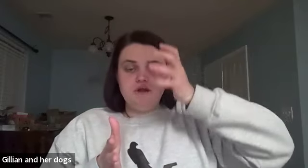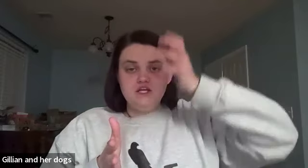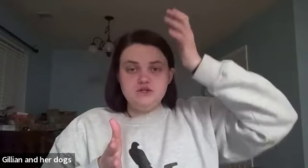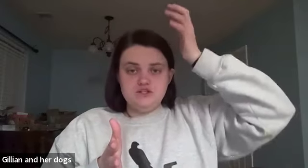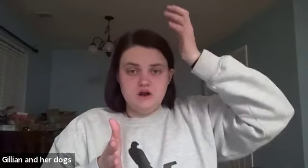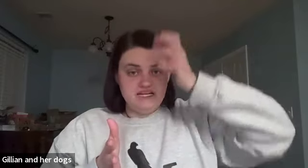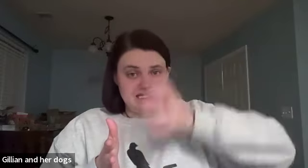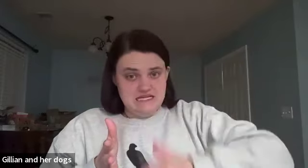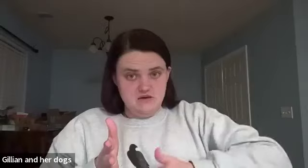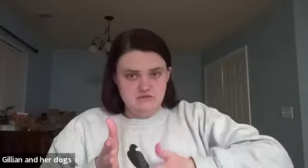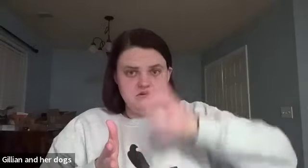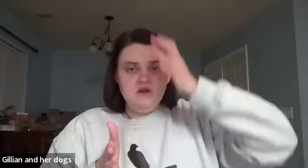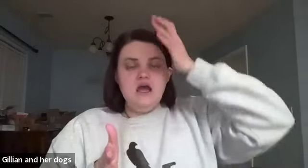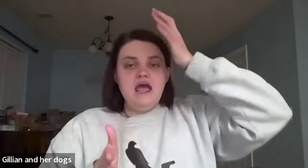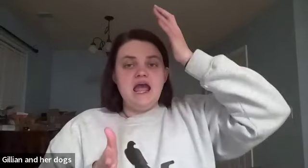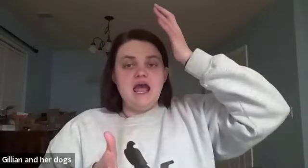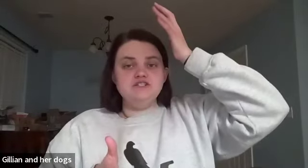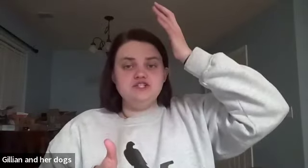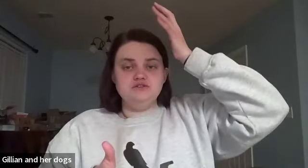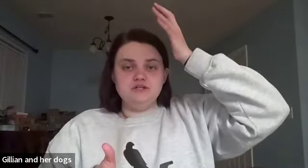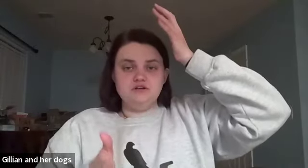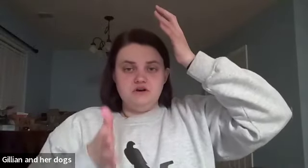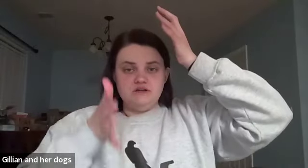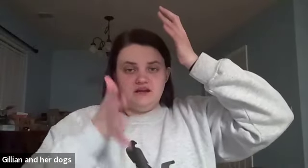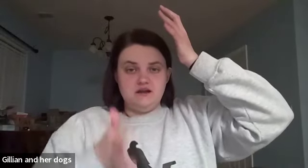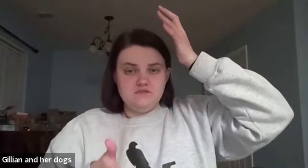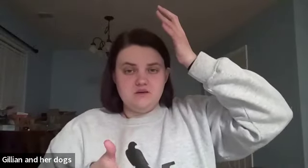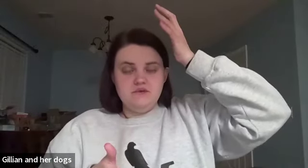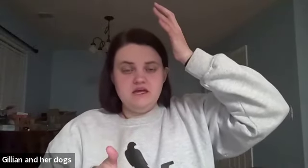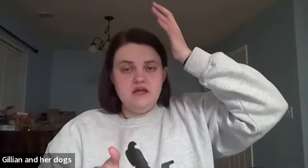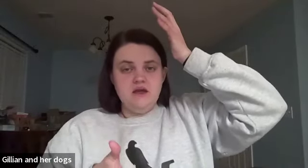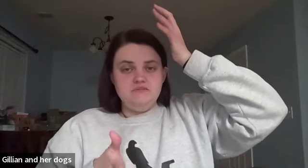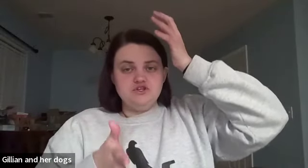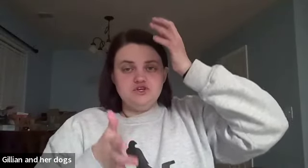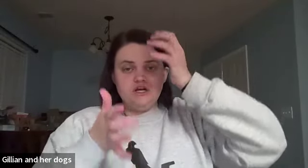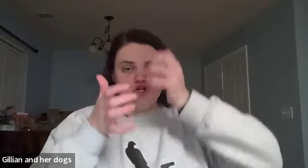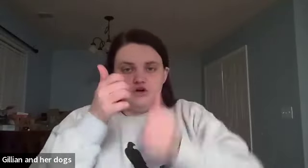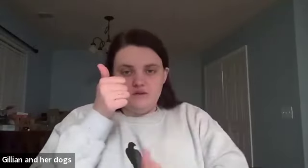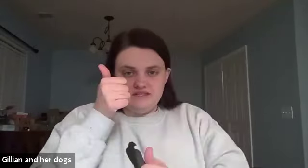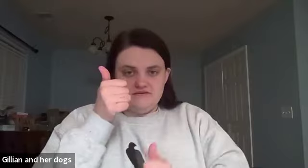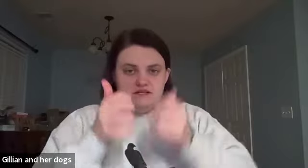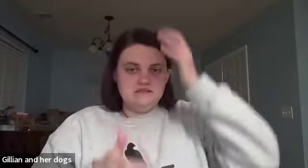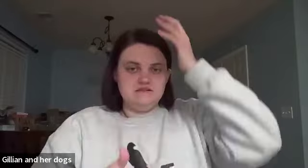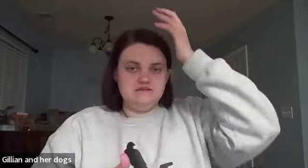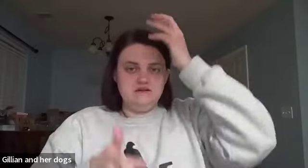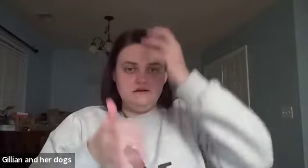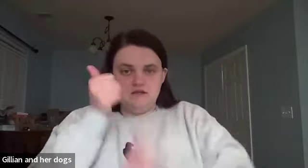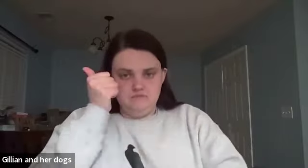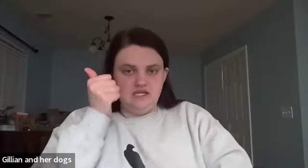bring your dominant down. And as you do it, your non-dominant kind of comes up a bit, but you're going to turn them into fists.